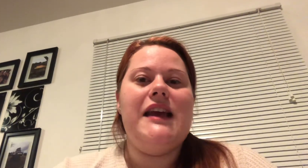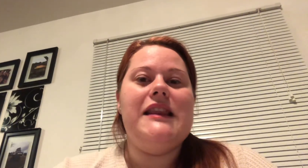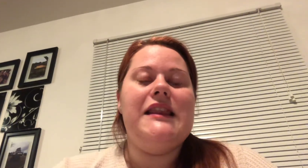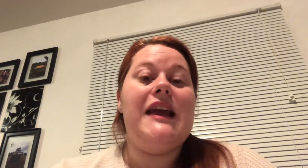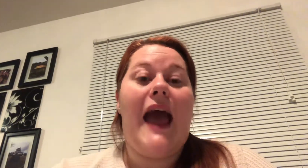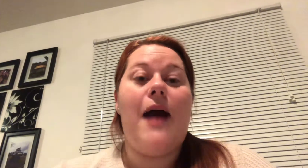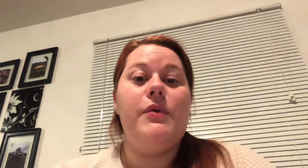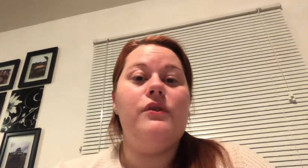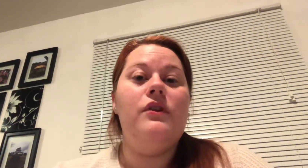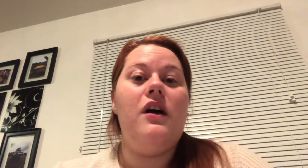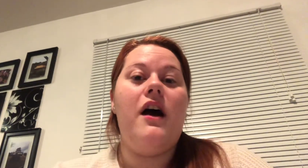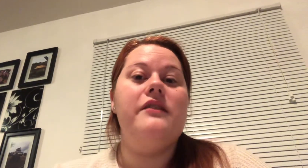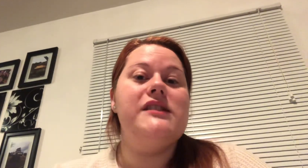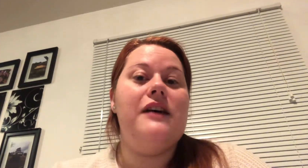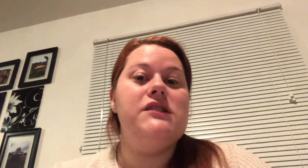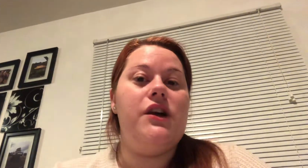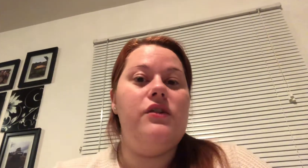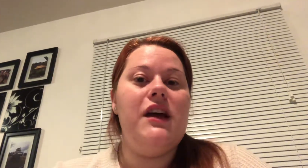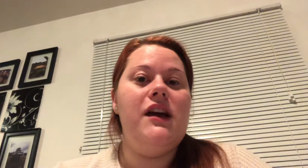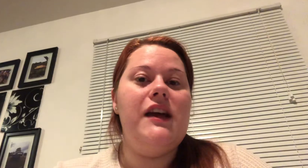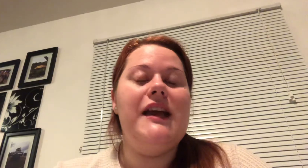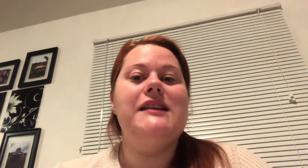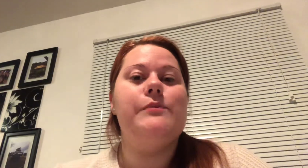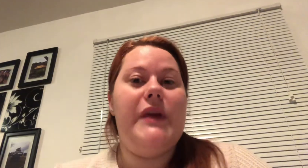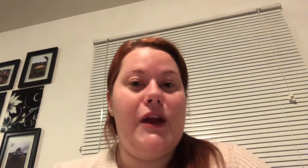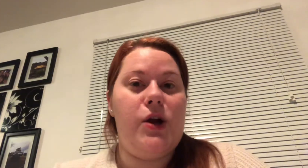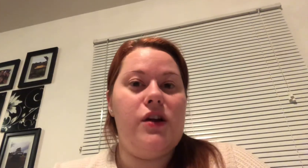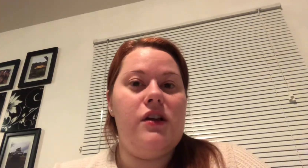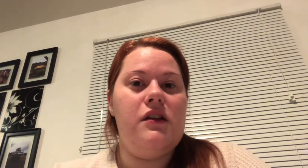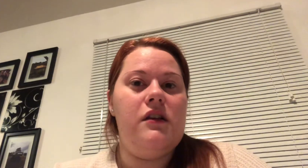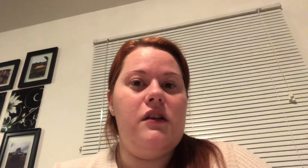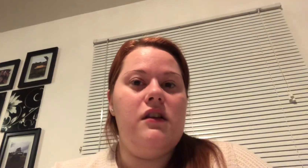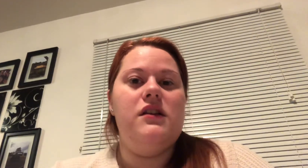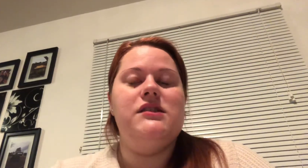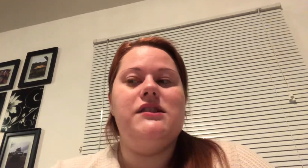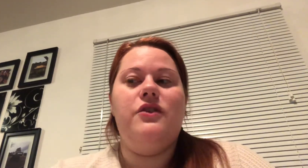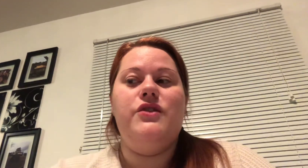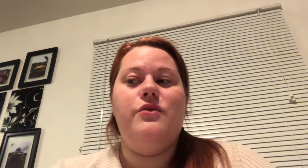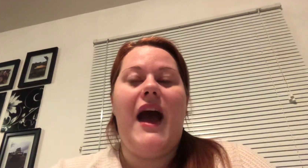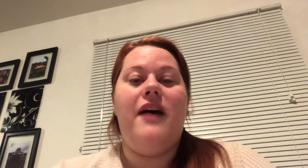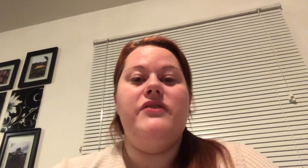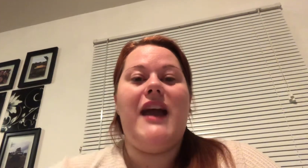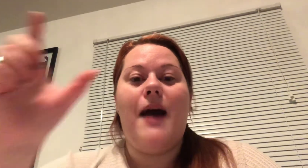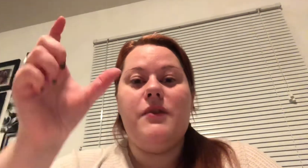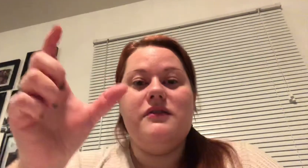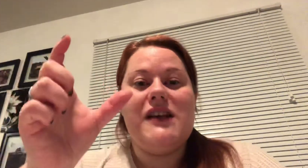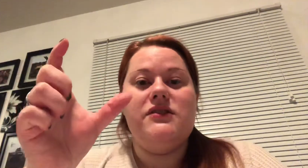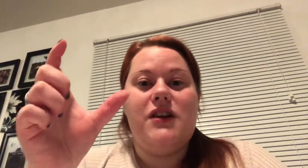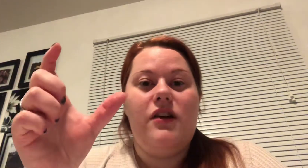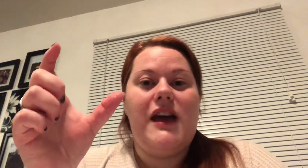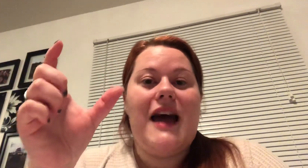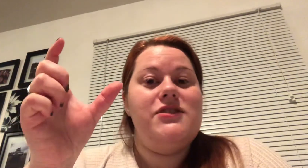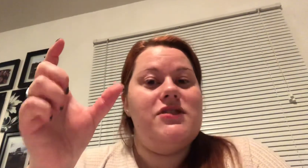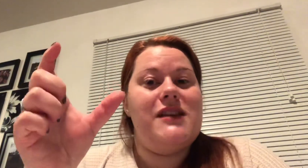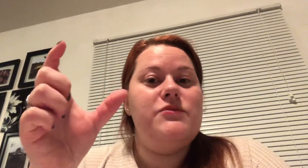the capital of South Dakota is Pierre. So you have the capital of South Dakota as your